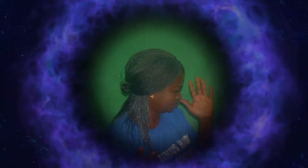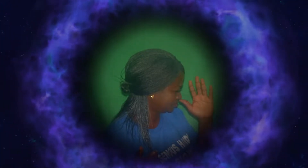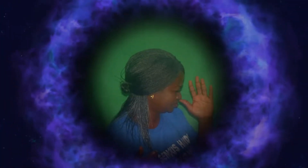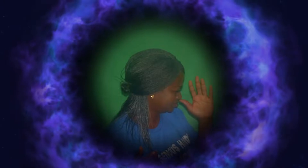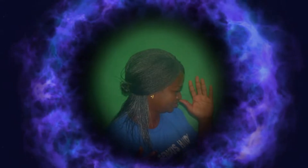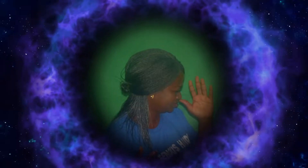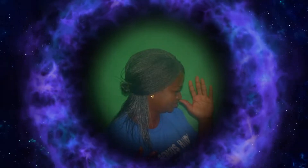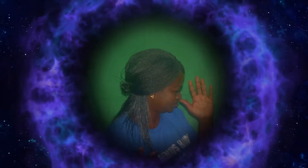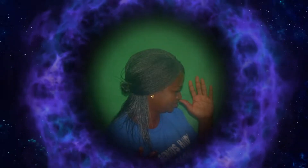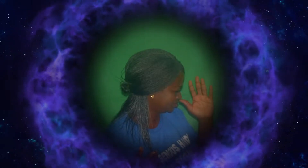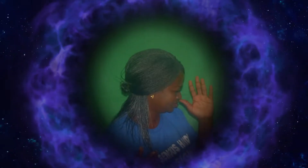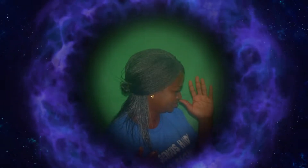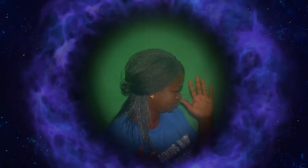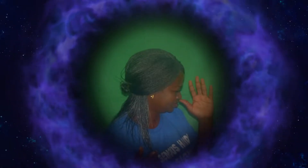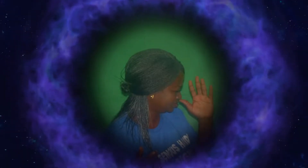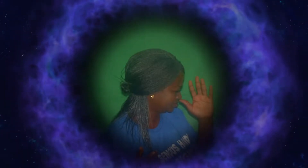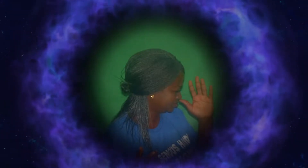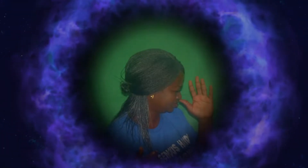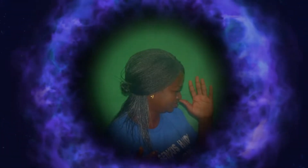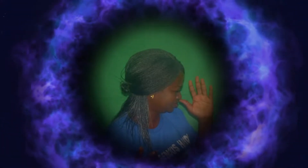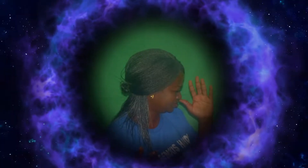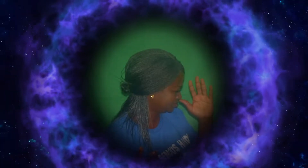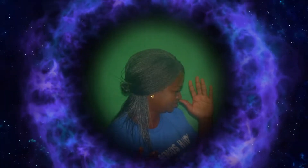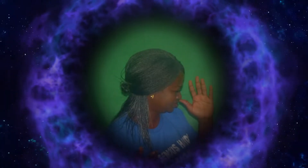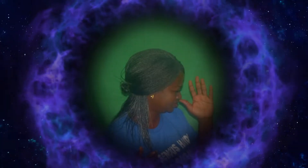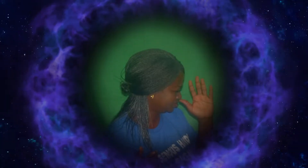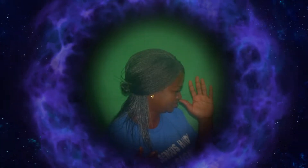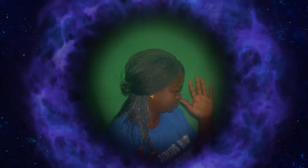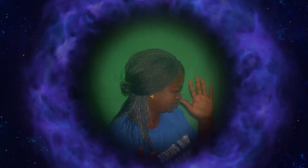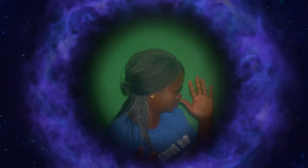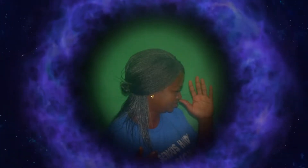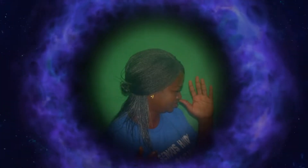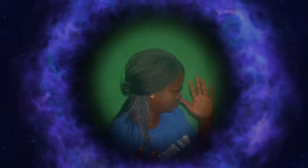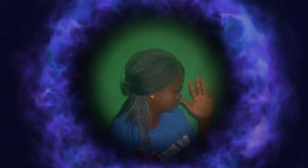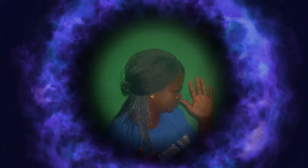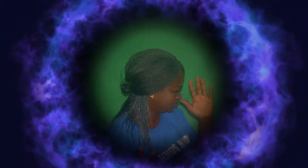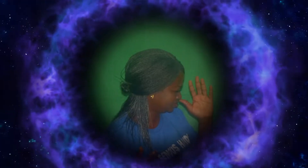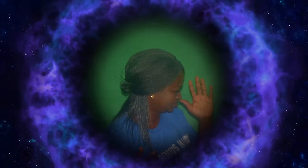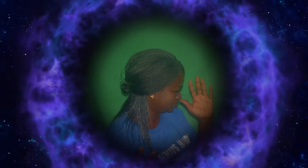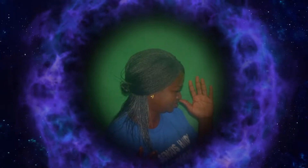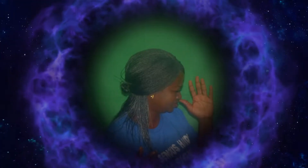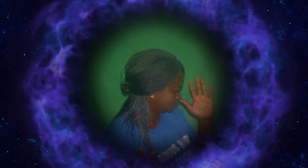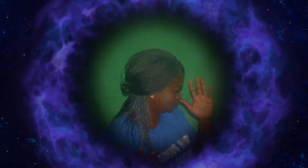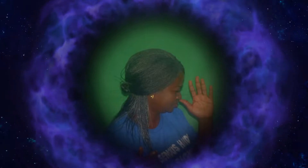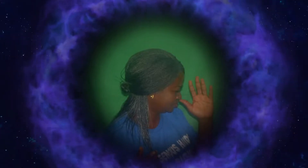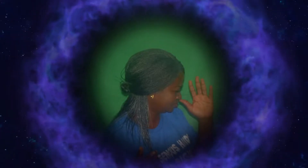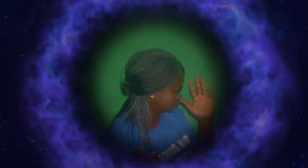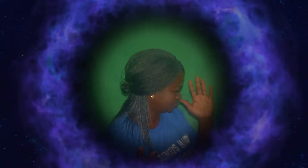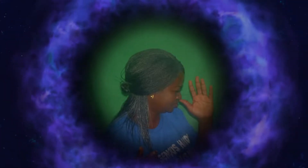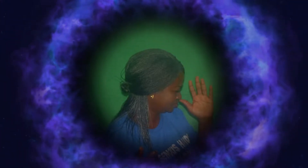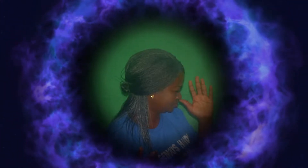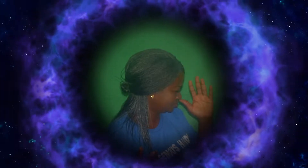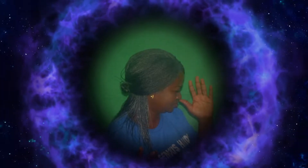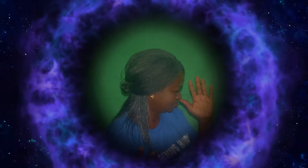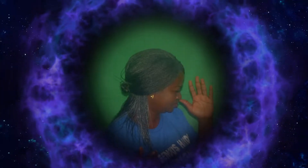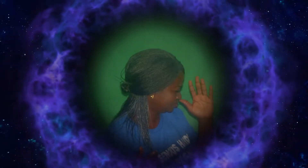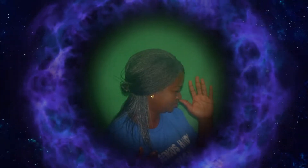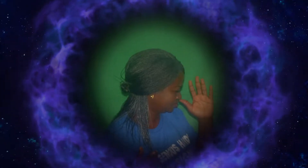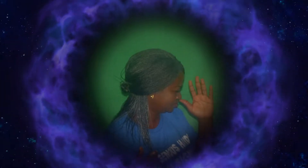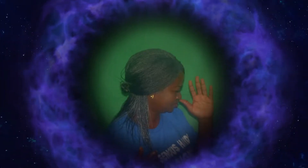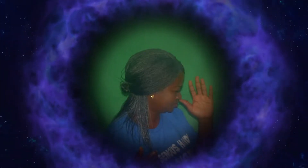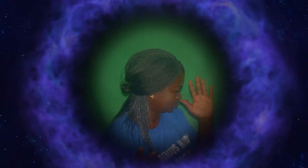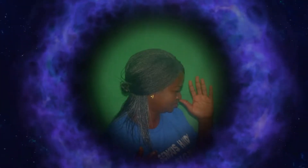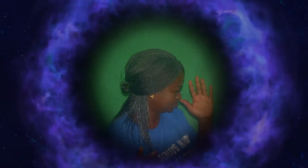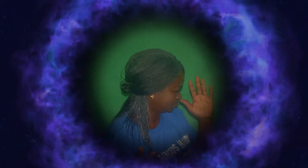they can protect anyone, everyone else, Sarah said. So what do you need me to be? The voice